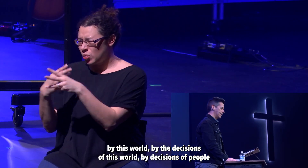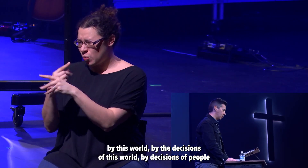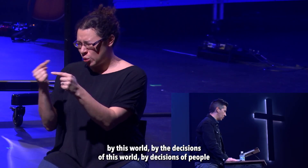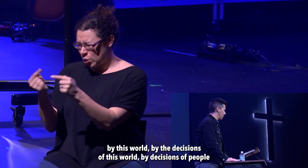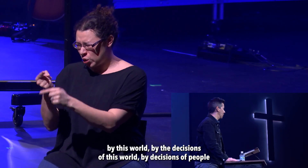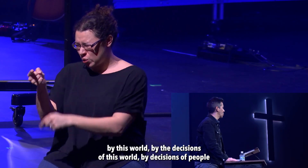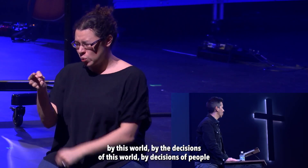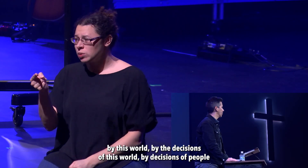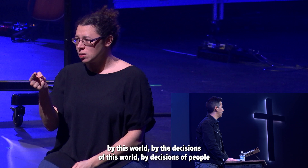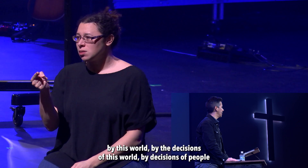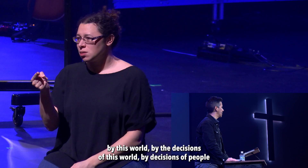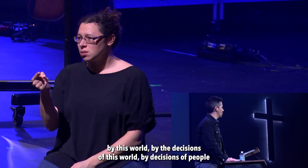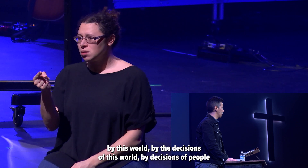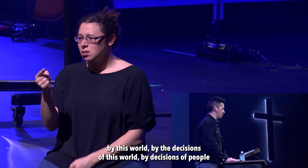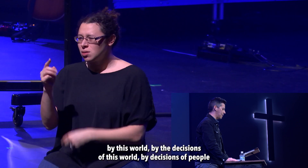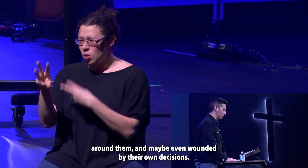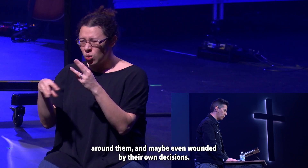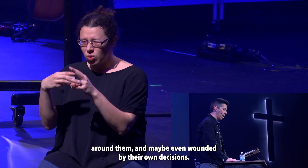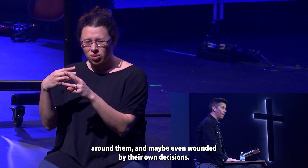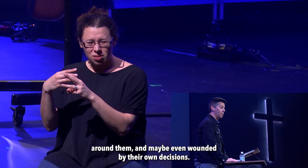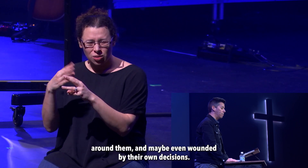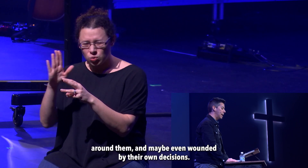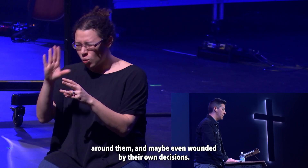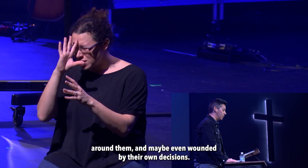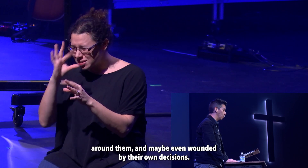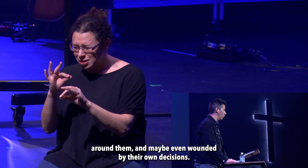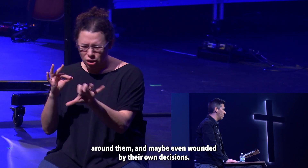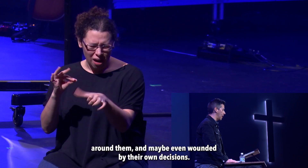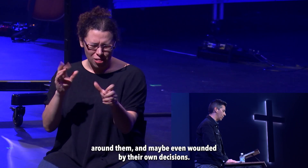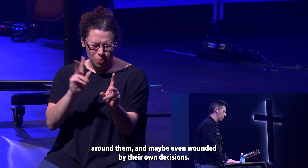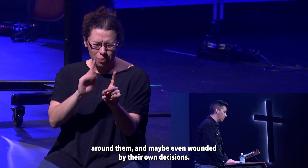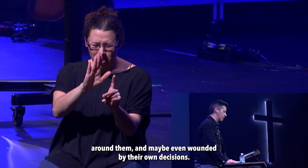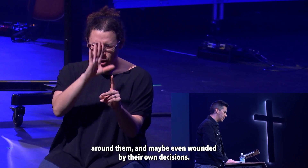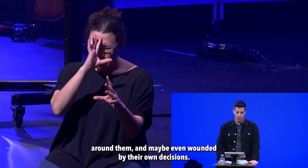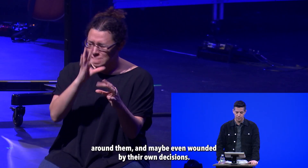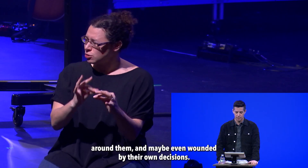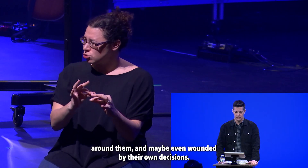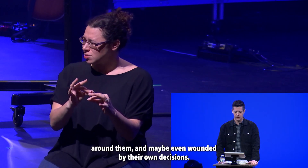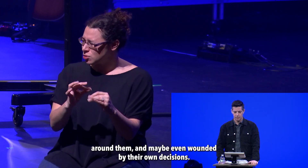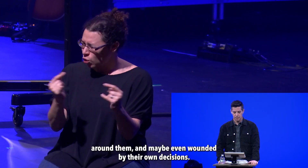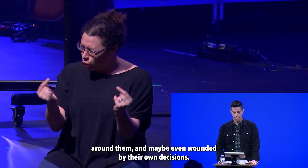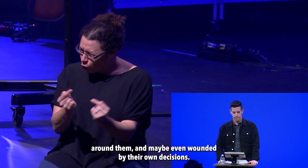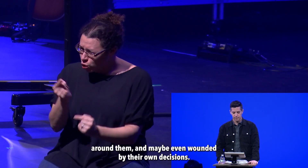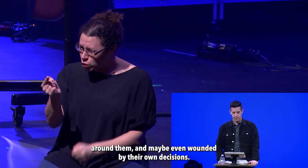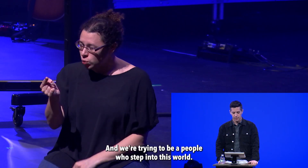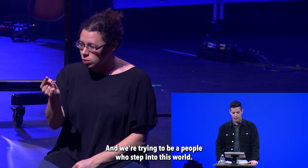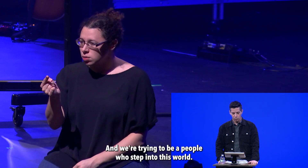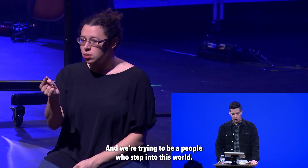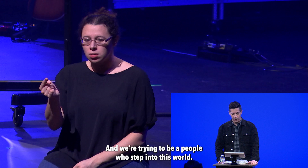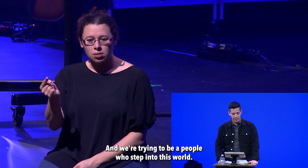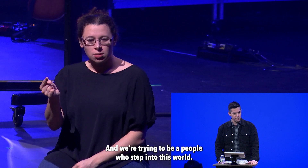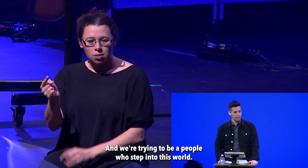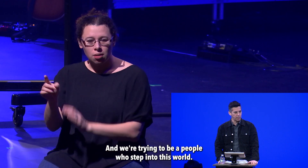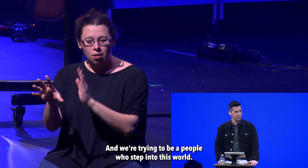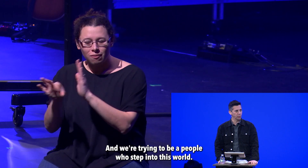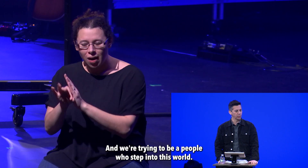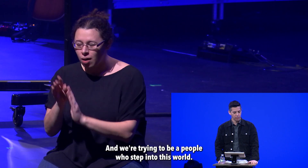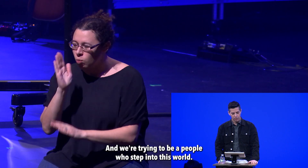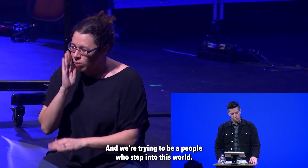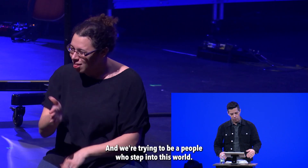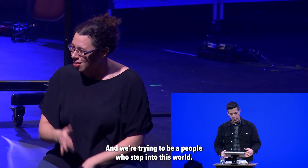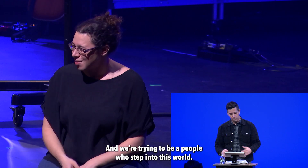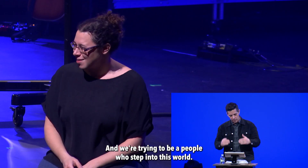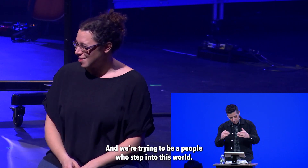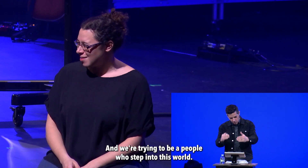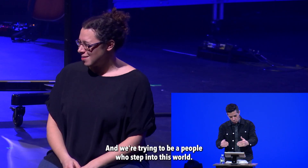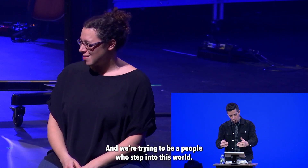the decisions of this world, by decisions of people around them, and maybe even wounded by their own decisions. And we're trying to be a people